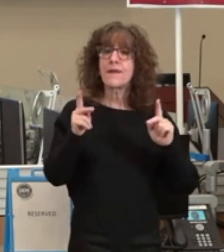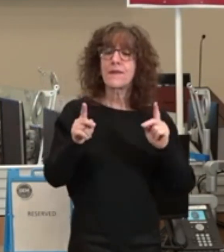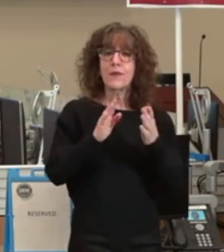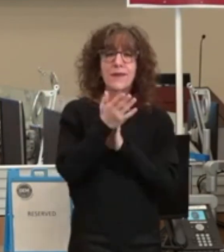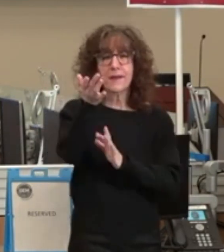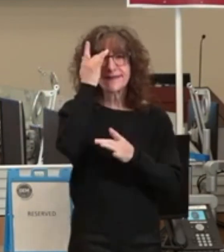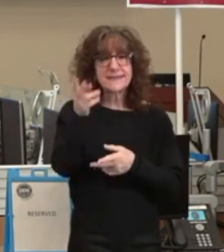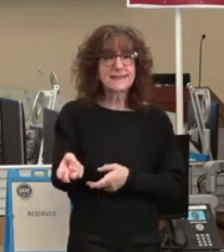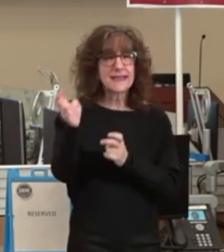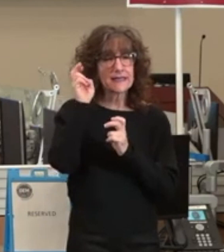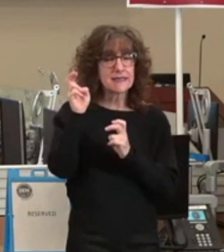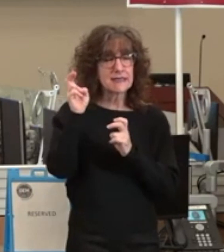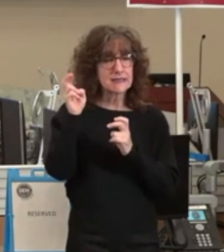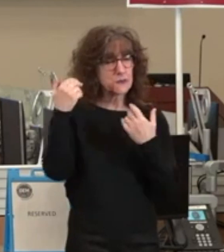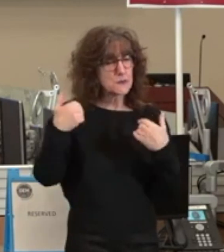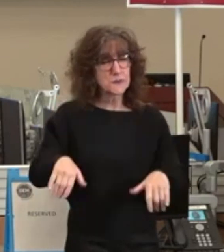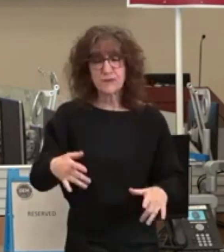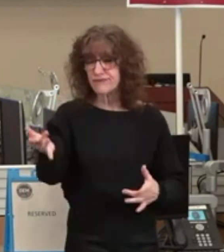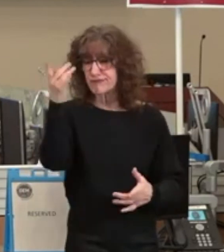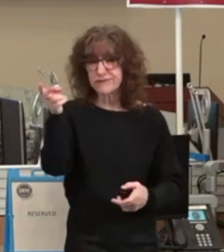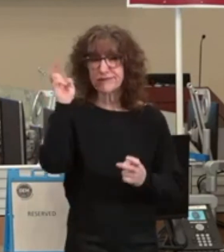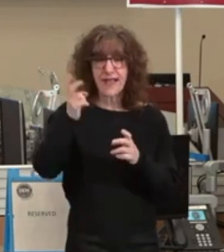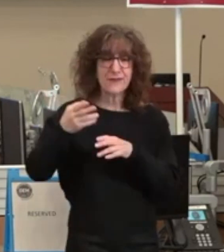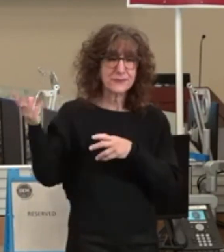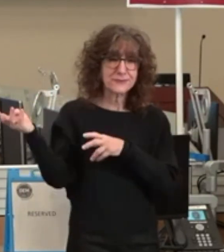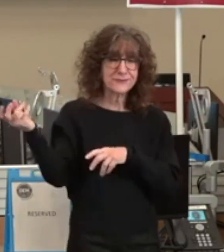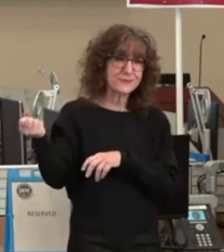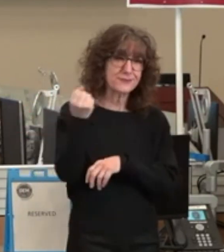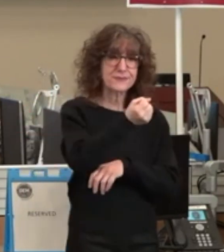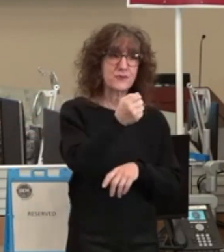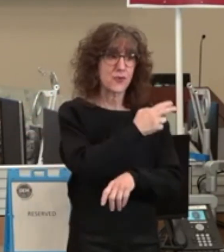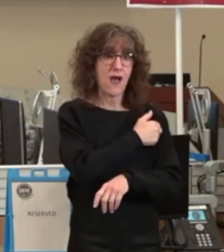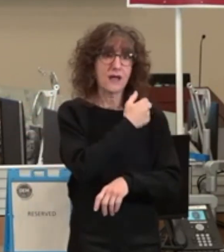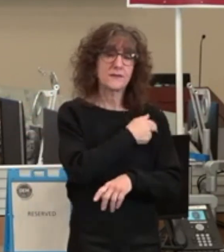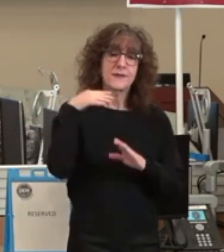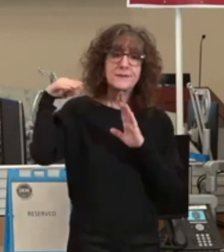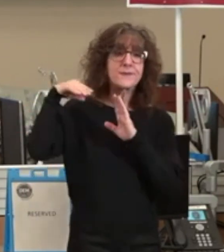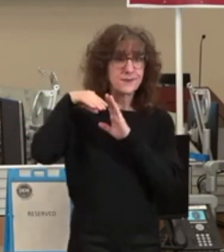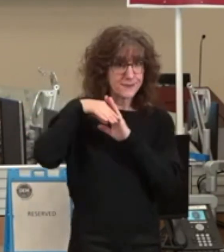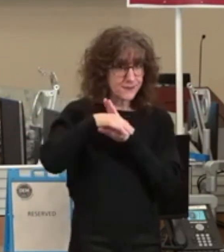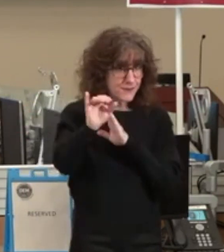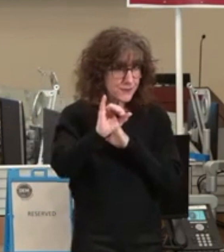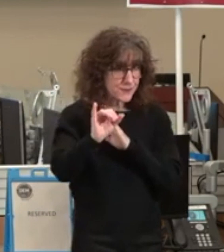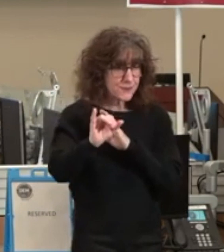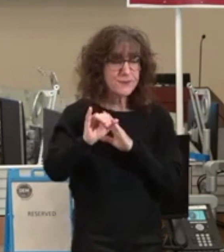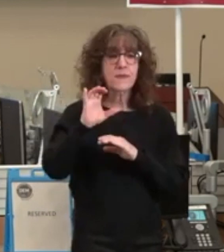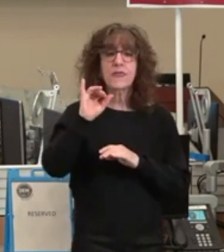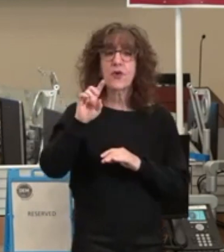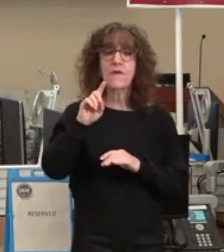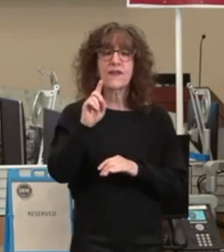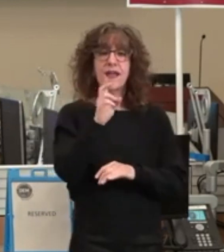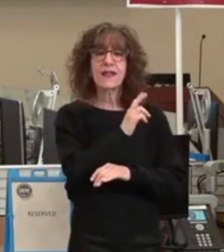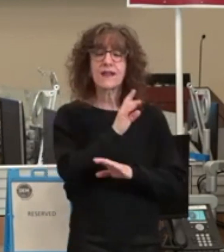become sick, so sick with COVID that they had to be hospitalized, is on the decline. Our COVID